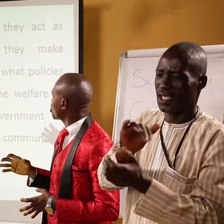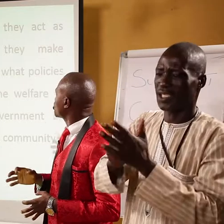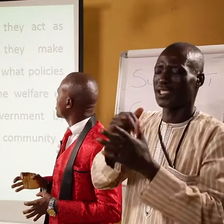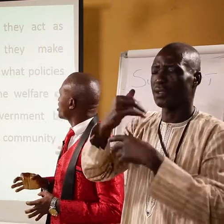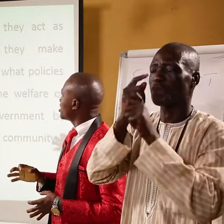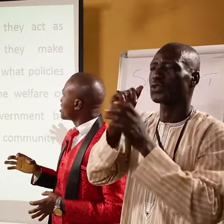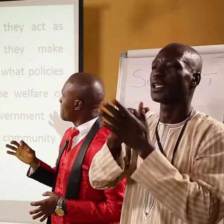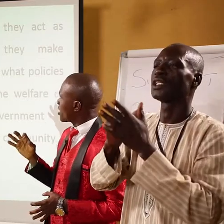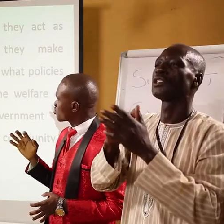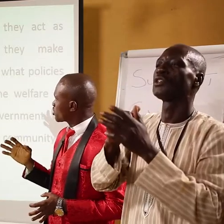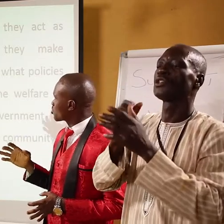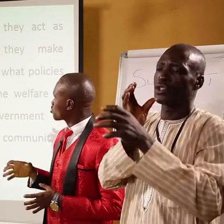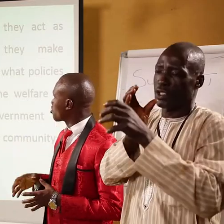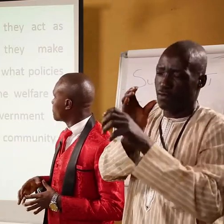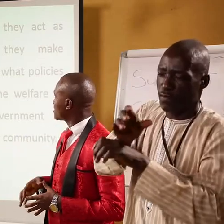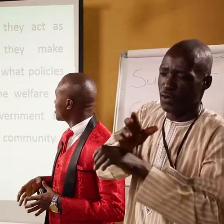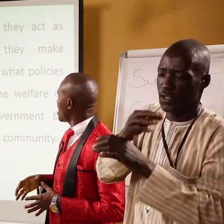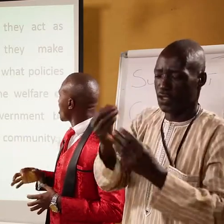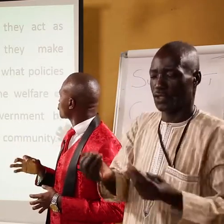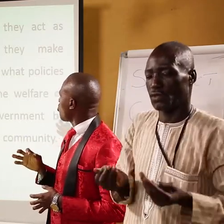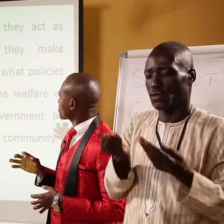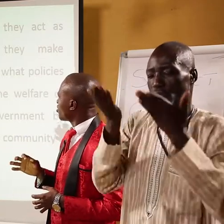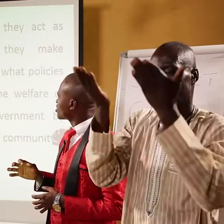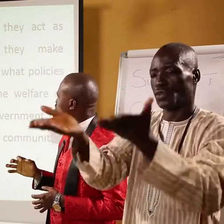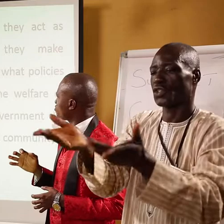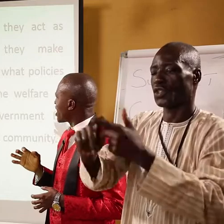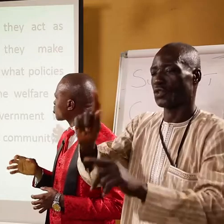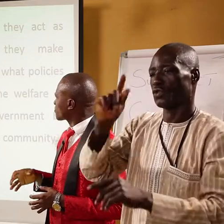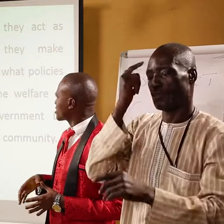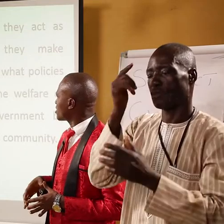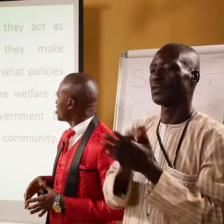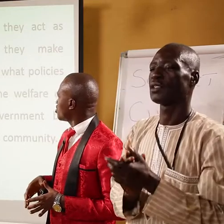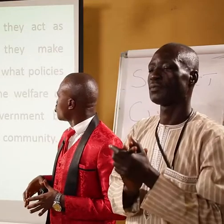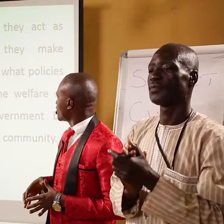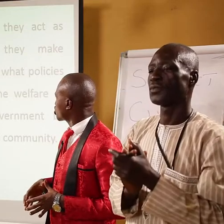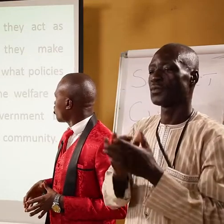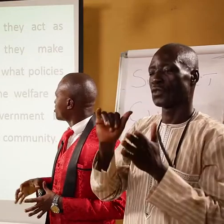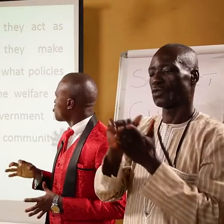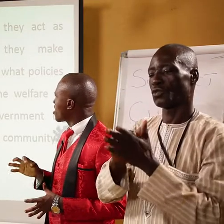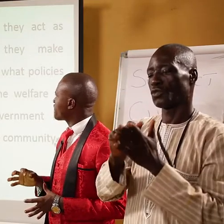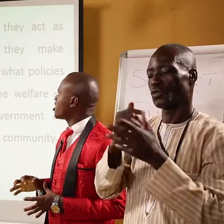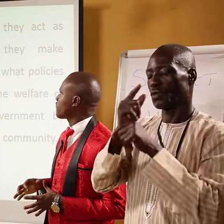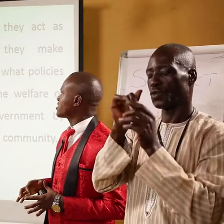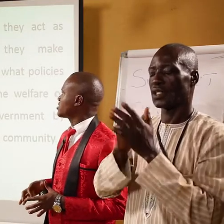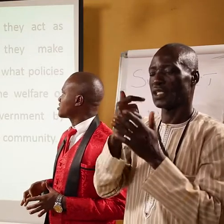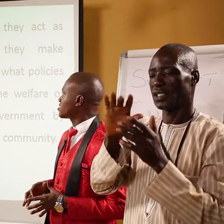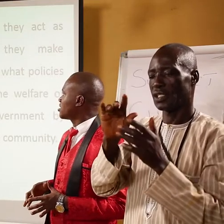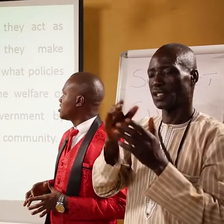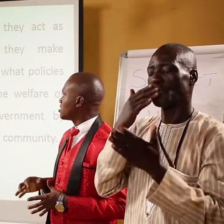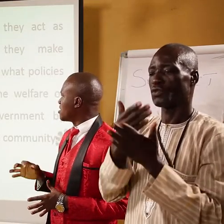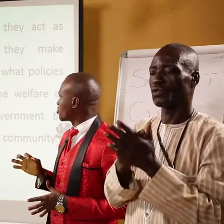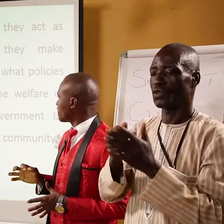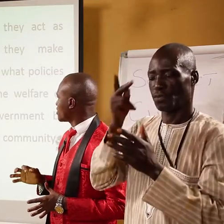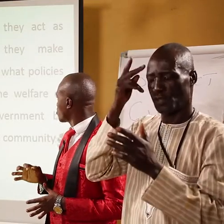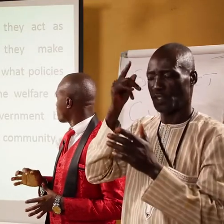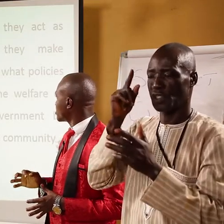social change. They make suggestions to government as to what policies should be adopted to ensure the welfare of citizens.